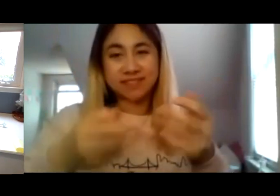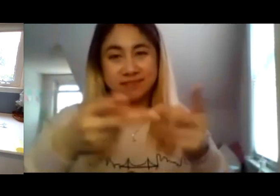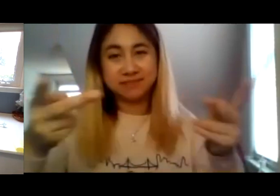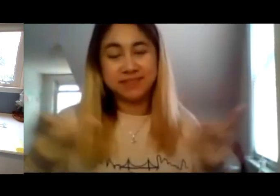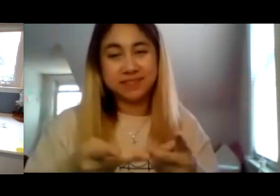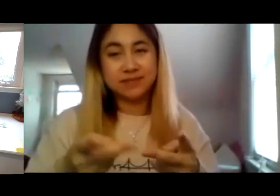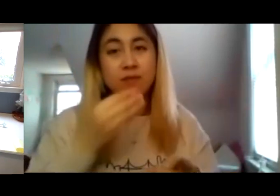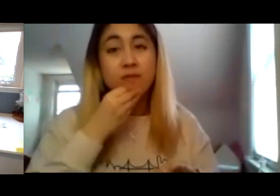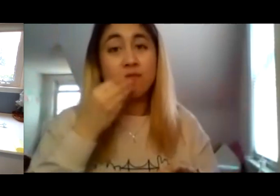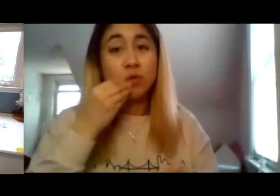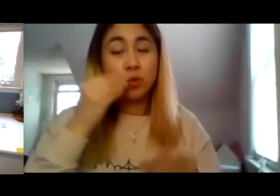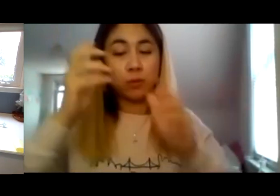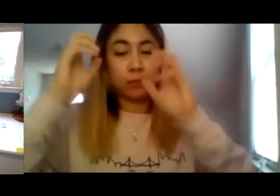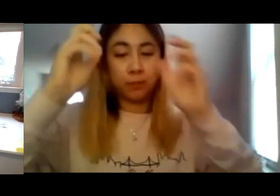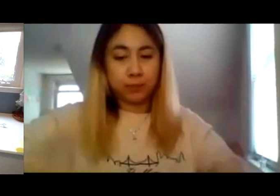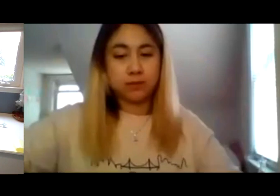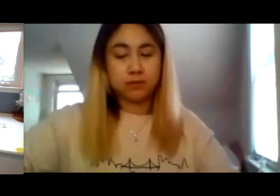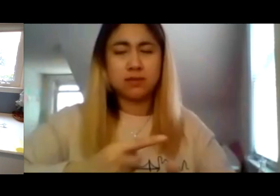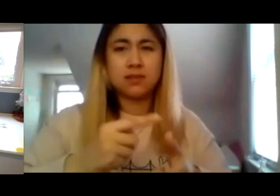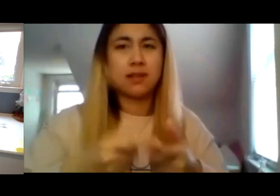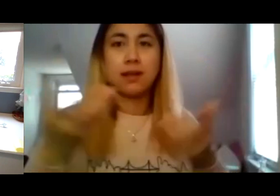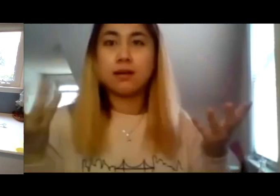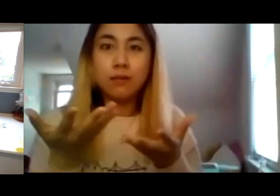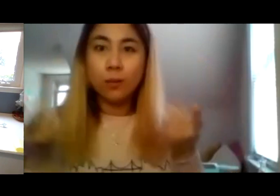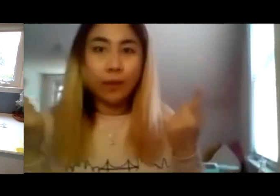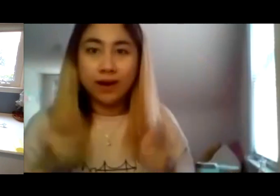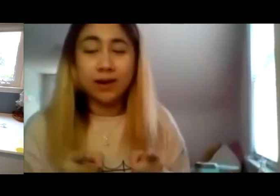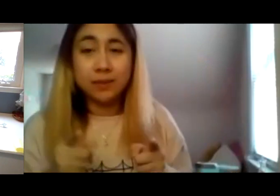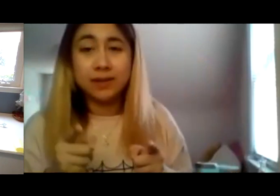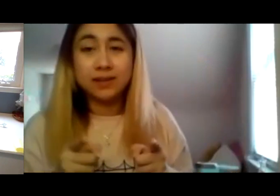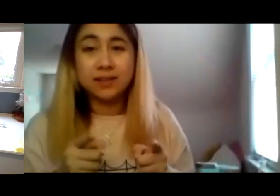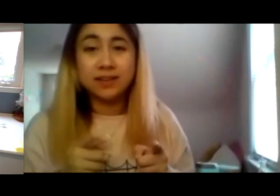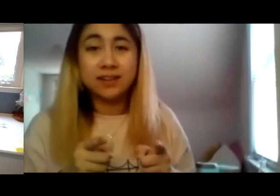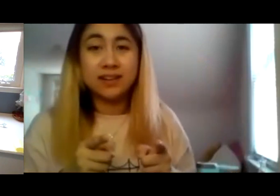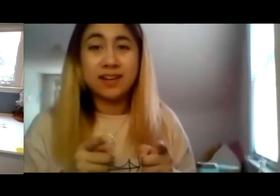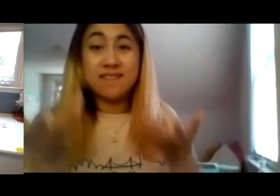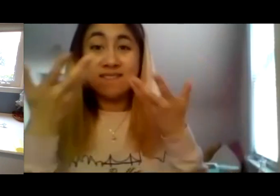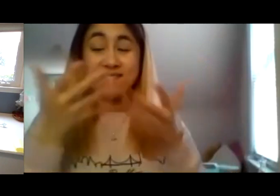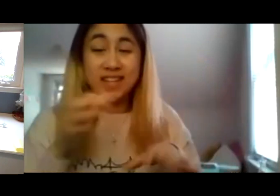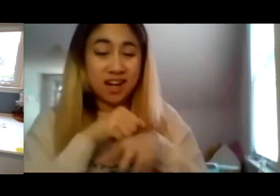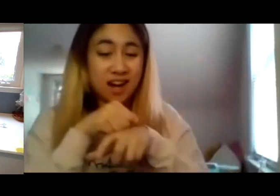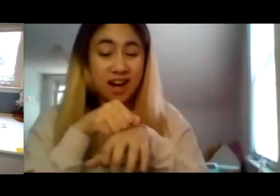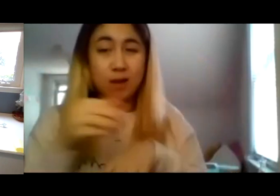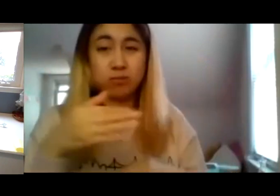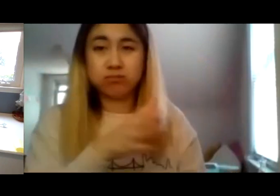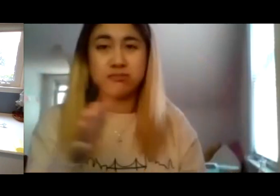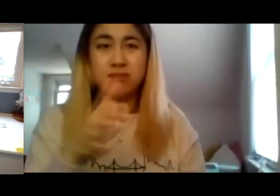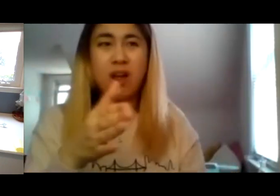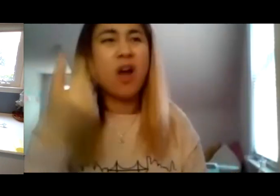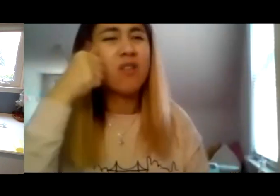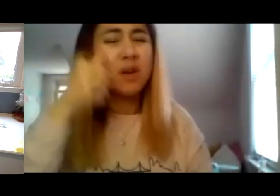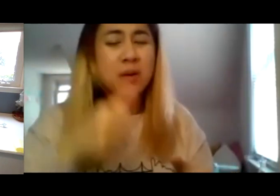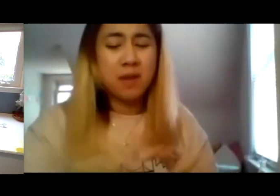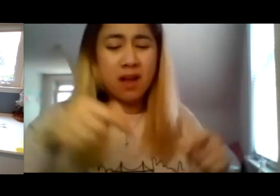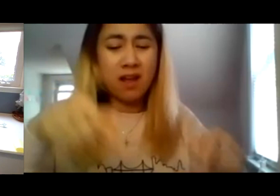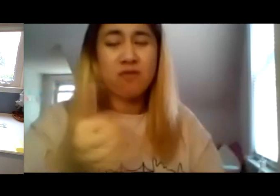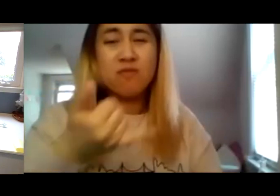put our food down. But then, once we finish our ant obstacle course, we remember this is the wrong